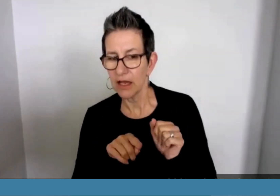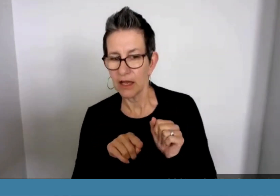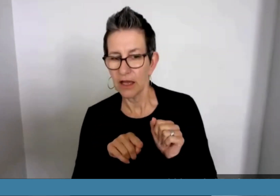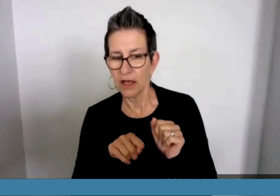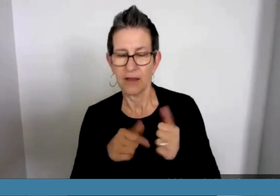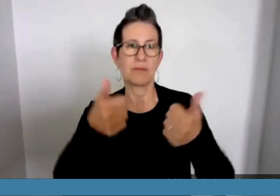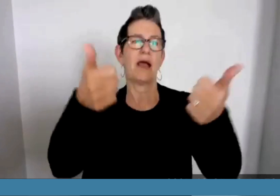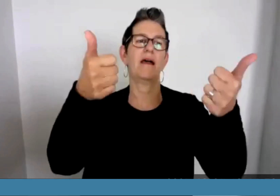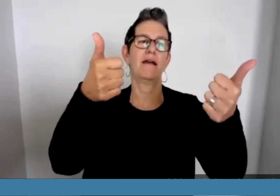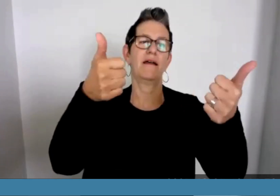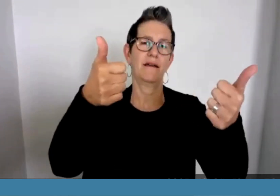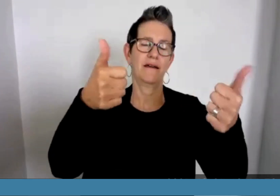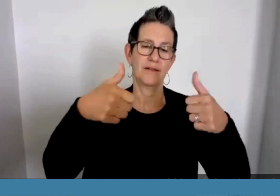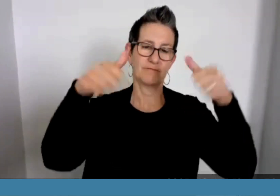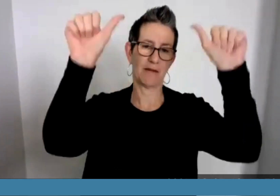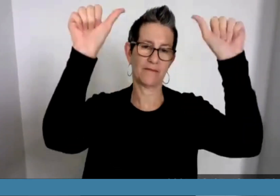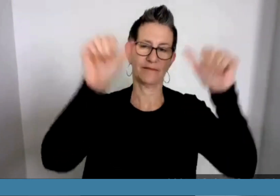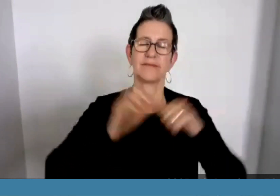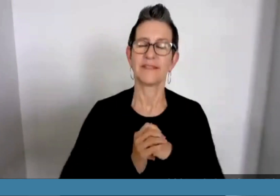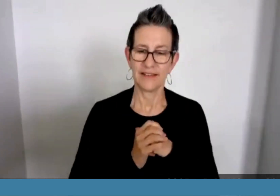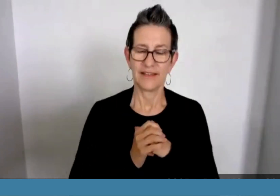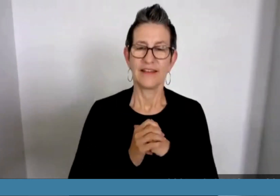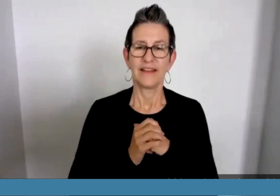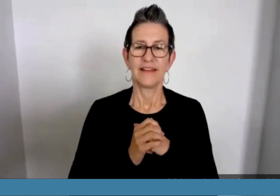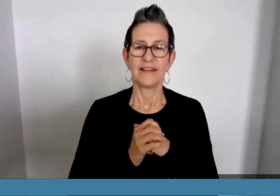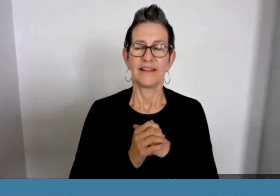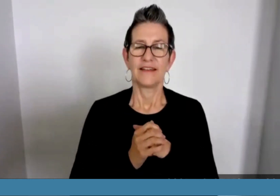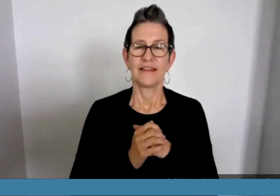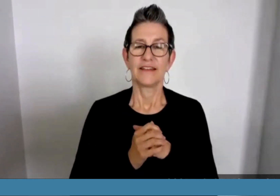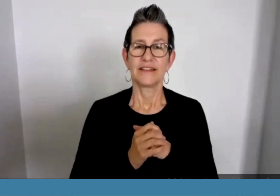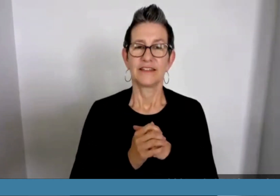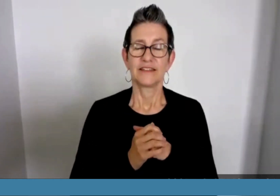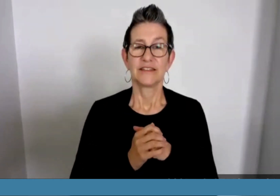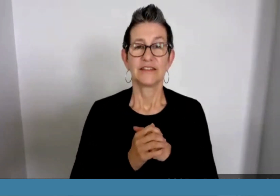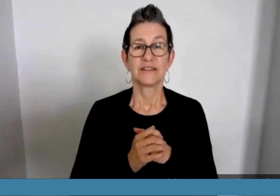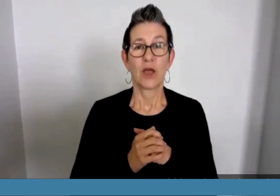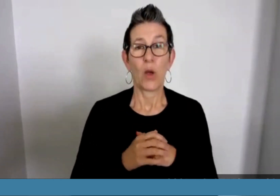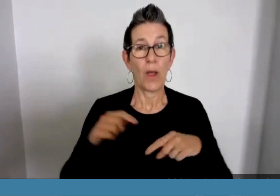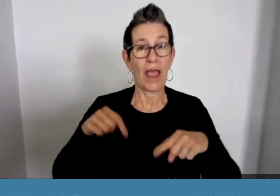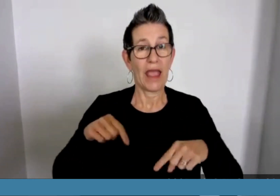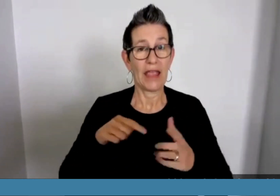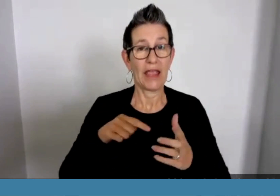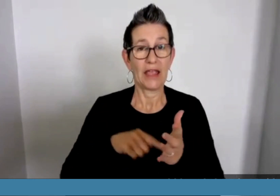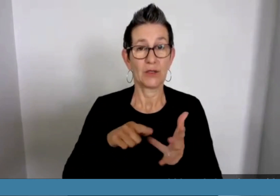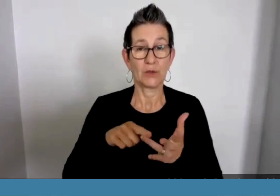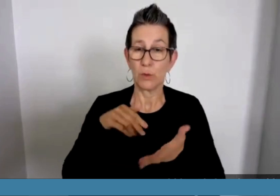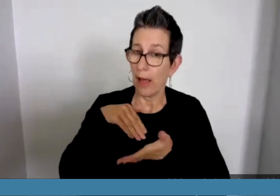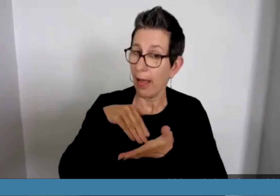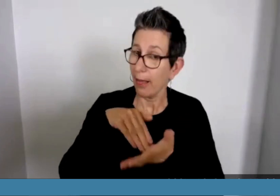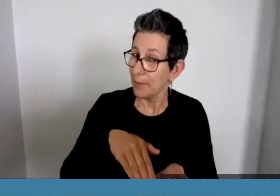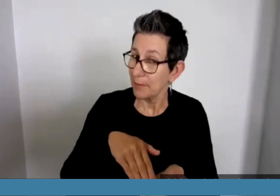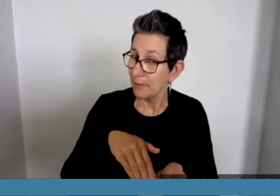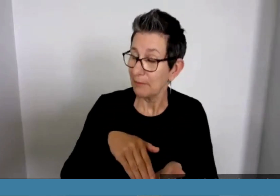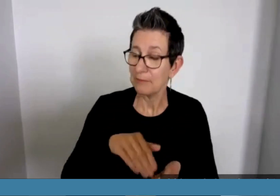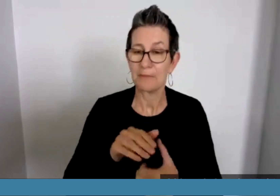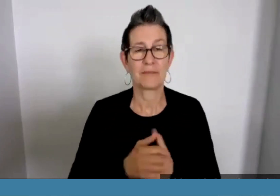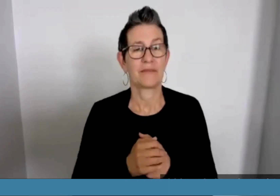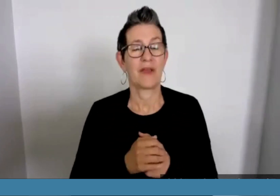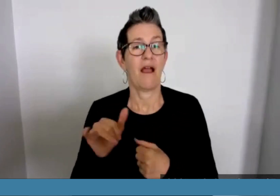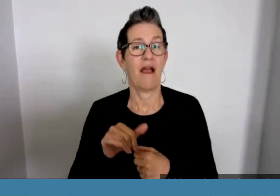There we go. Awesome. So as we move forward, remember we're here to provide information and guidance, whether it's through these sessions, the resources